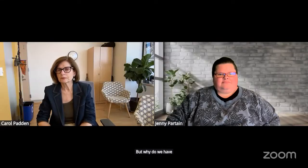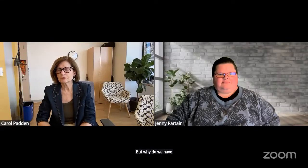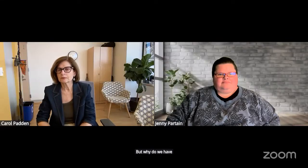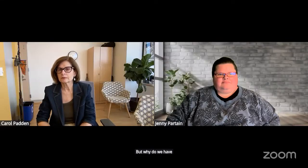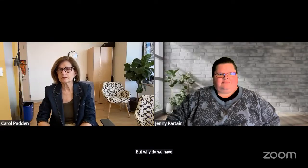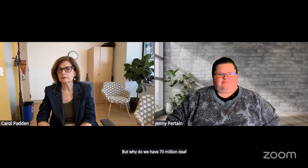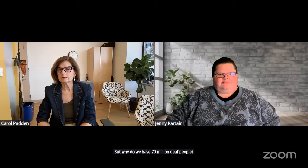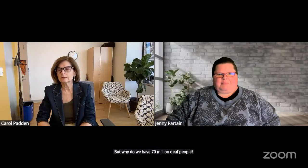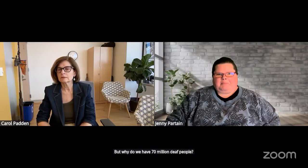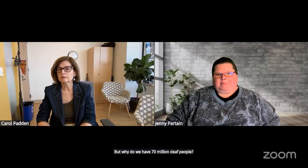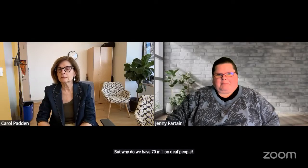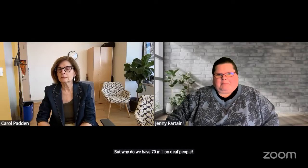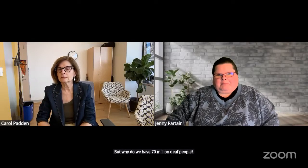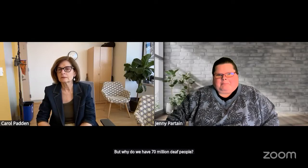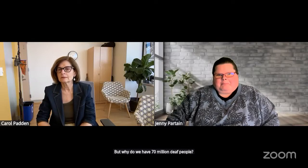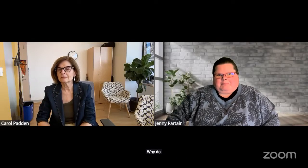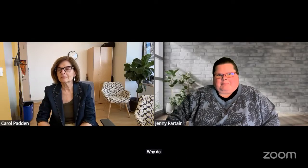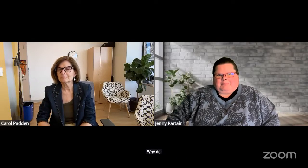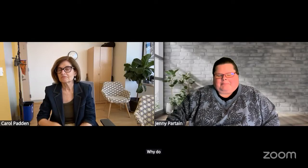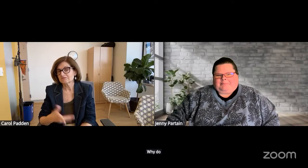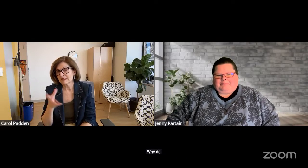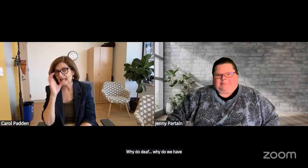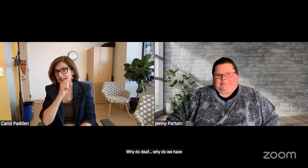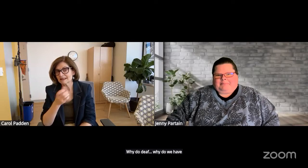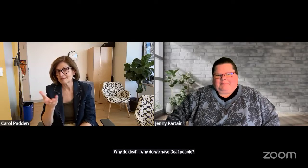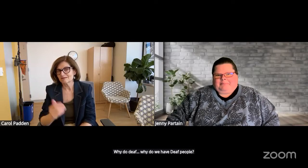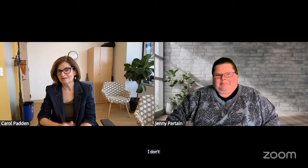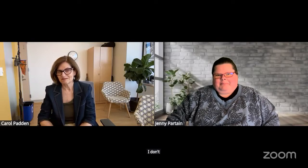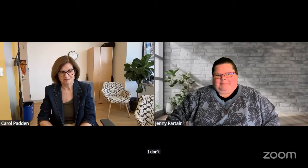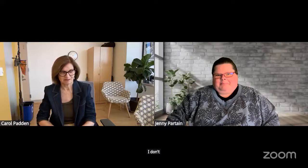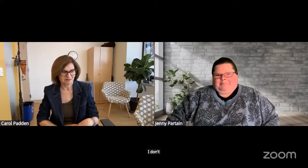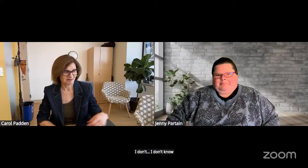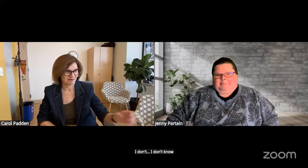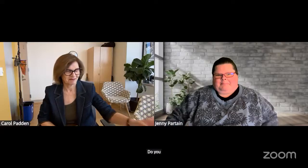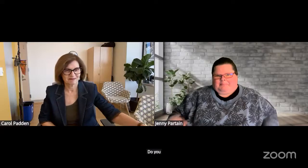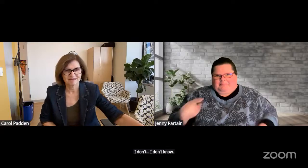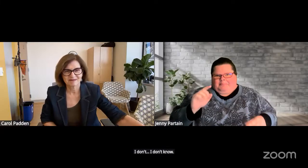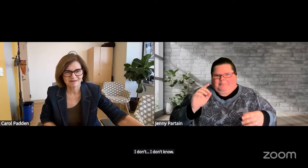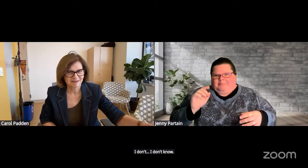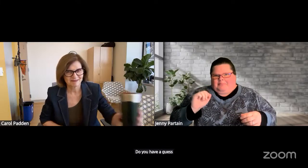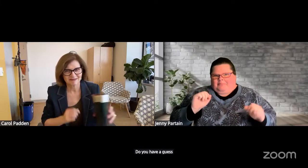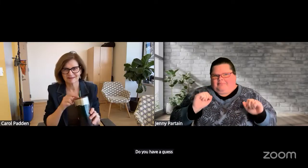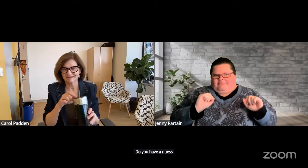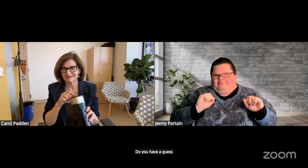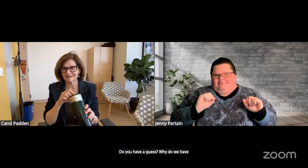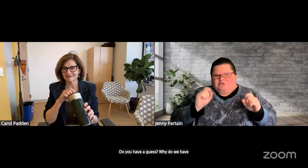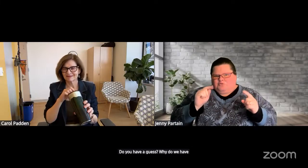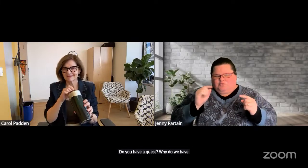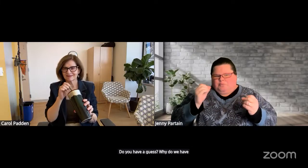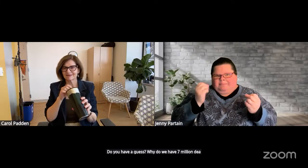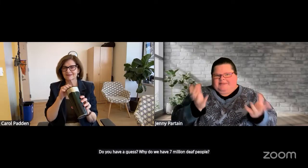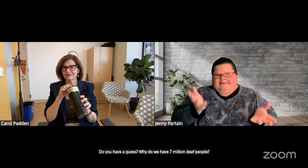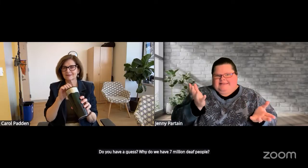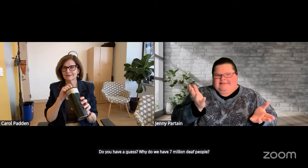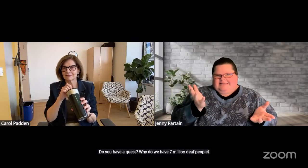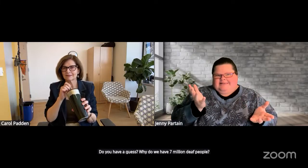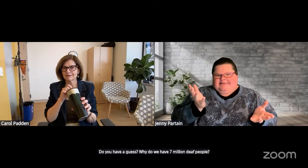people? Why do we have deaf people? I don't know. Do you have a guess? Why do we have 7 million deaf people? There are